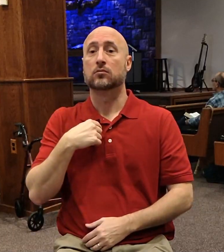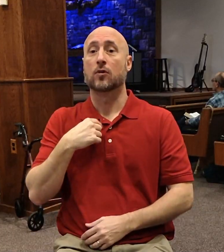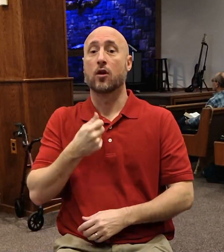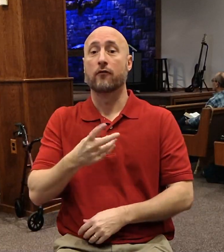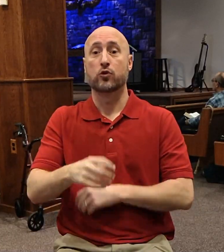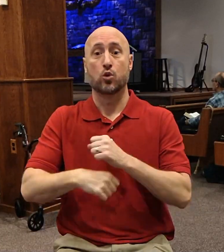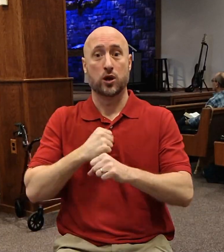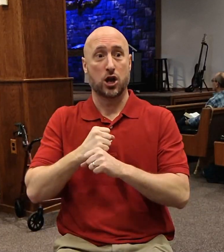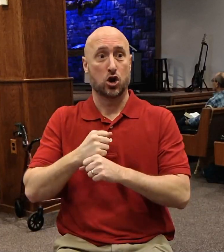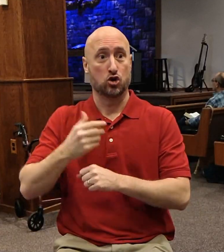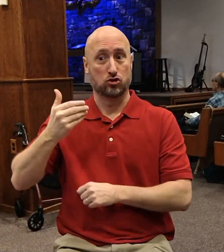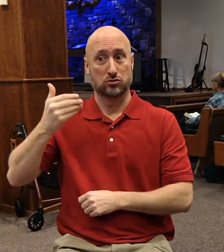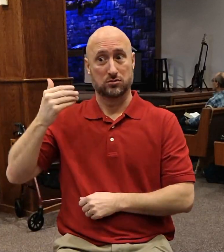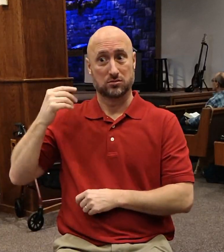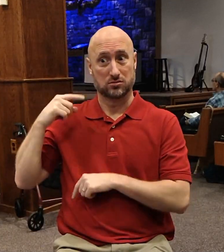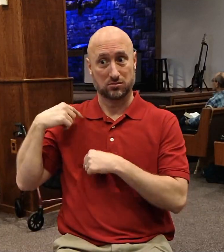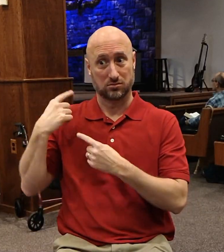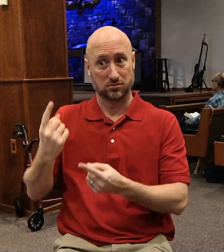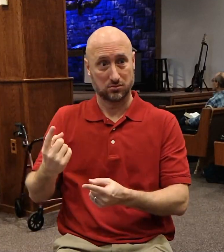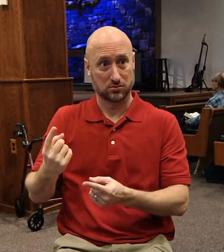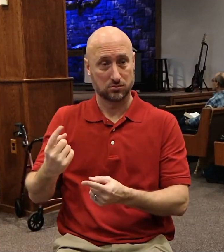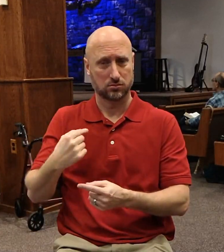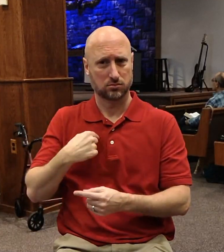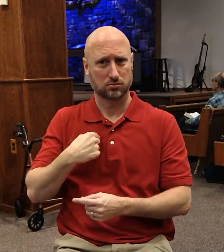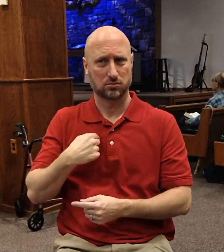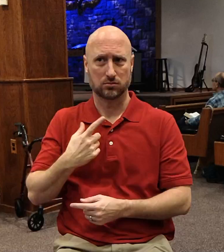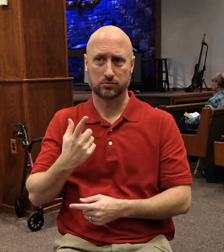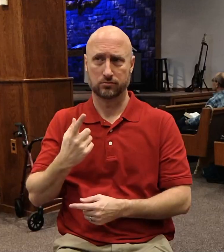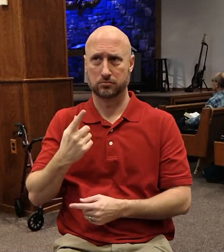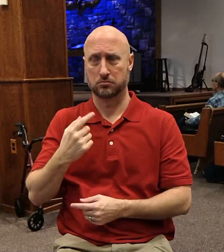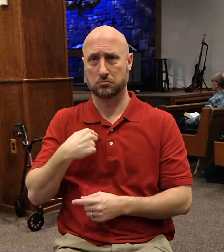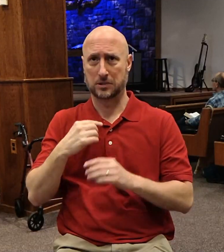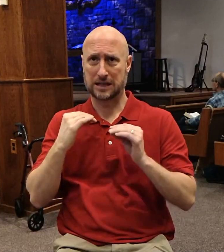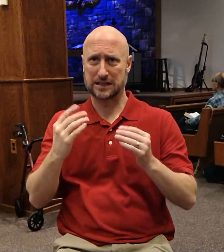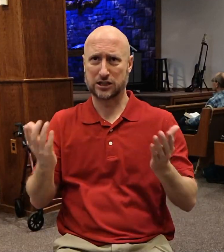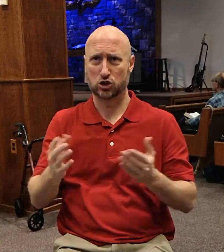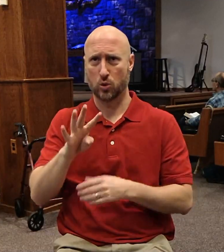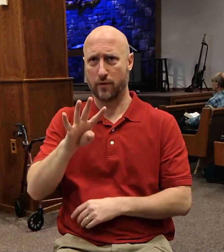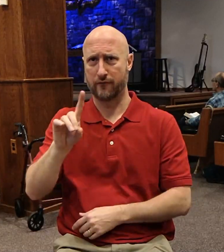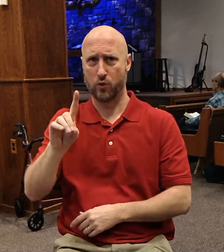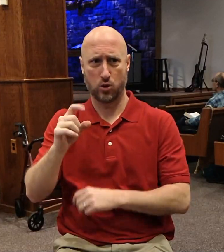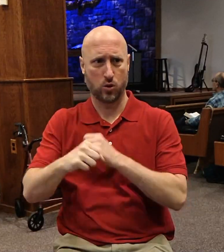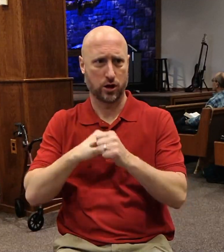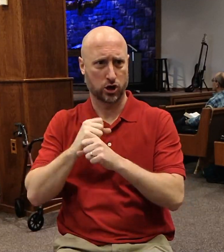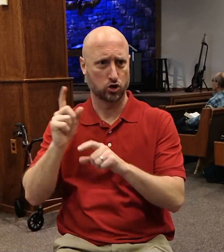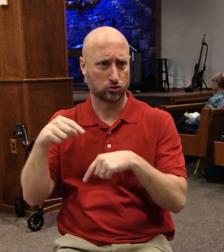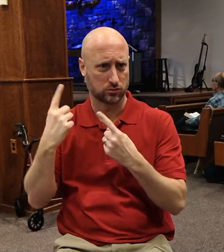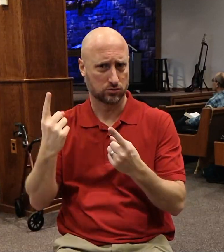you know, I'm 41 years teaching the Scripture here now in the church.